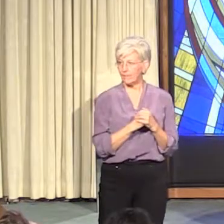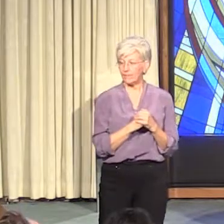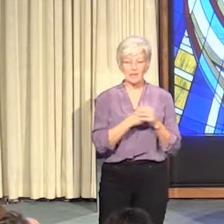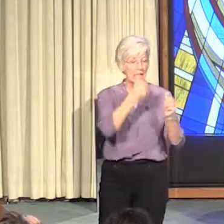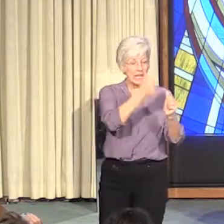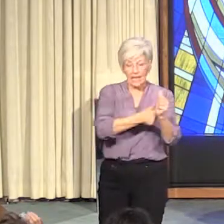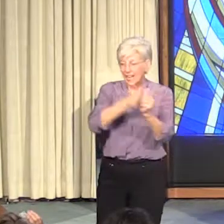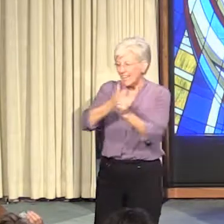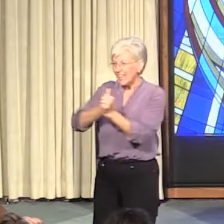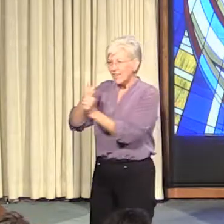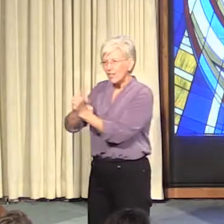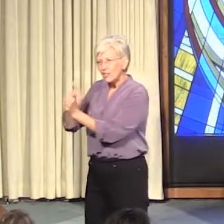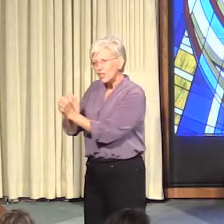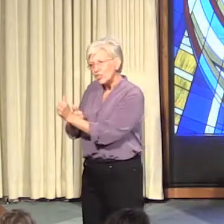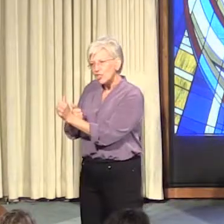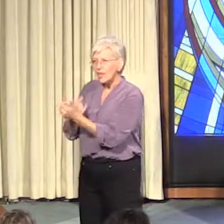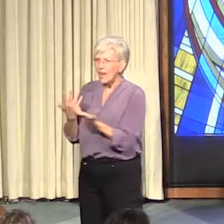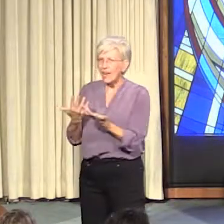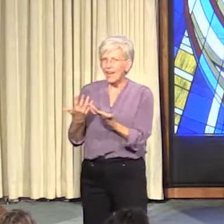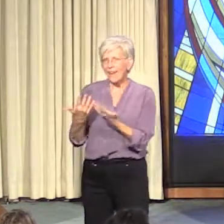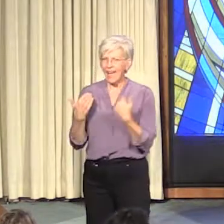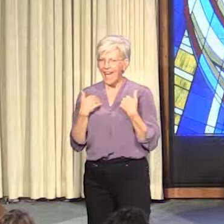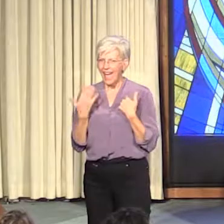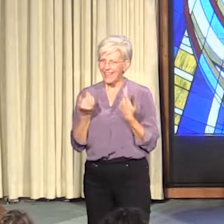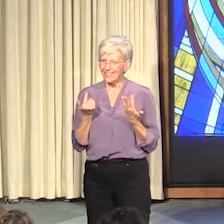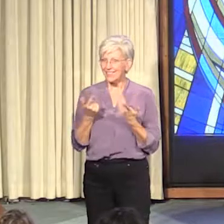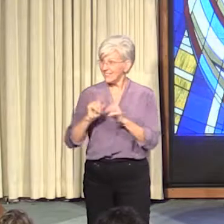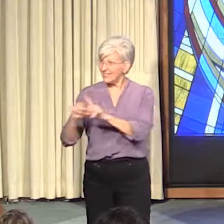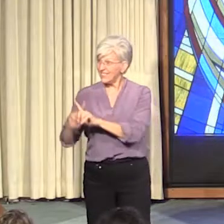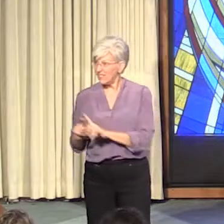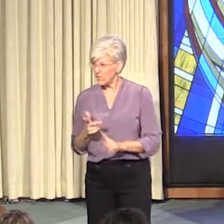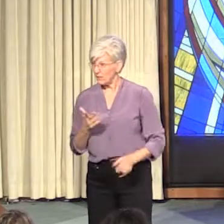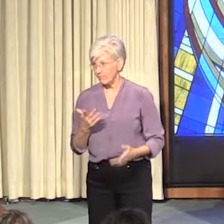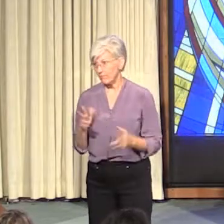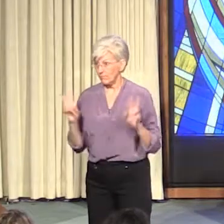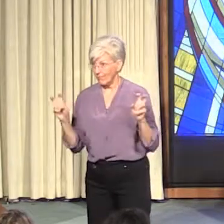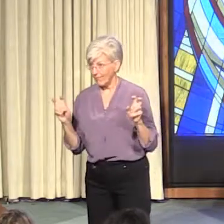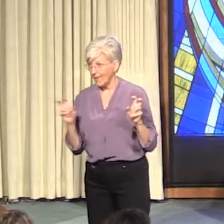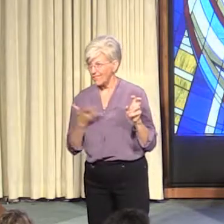Each one of those is kind of comes with some different stuff, right?